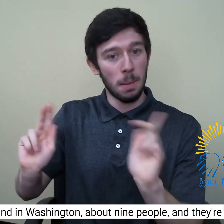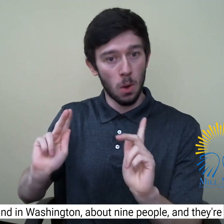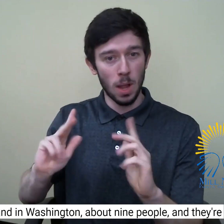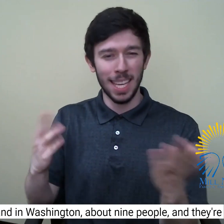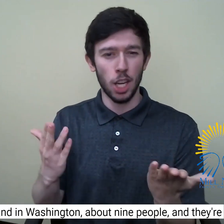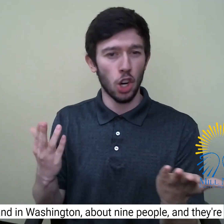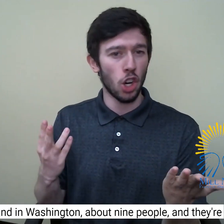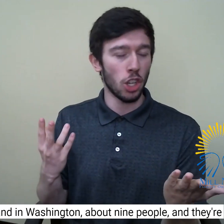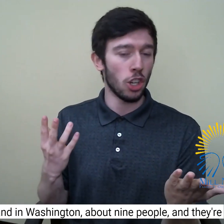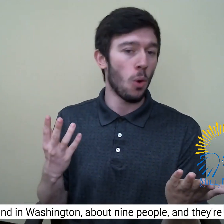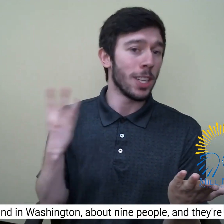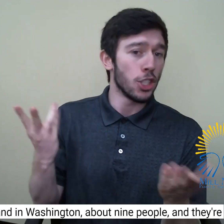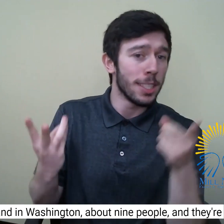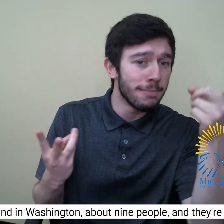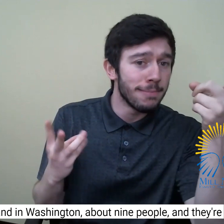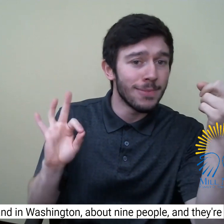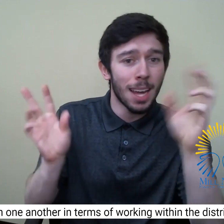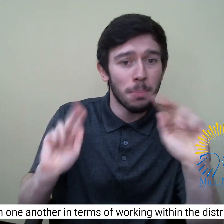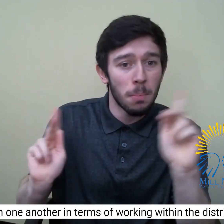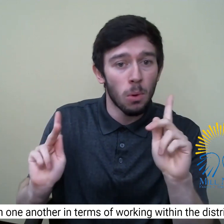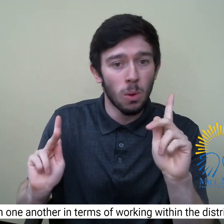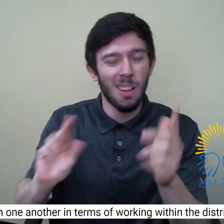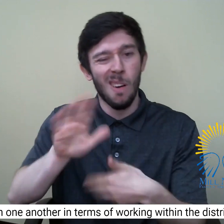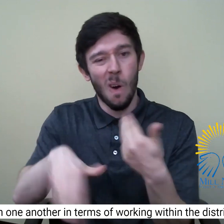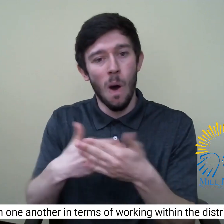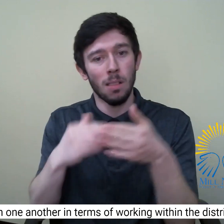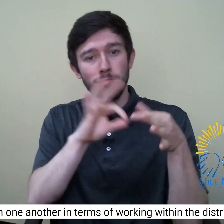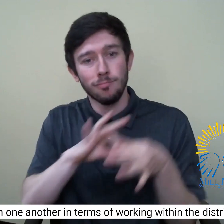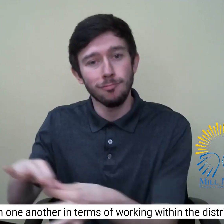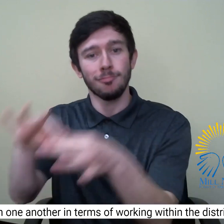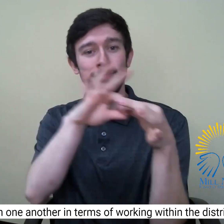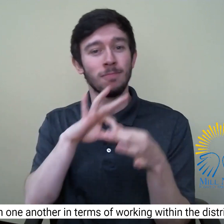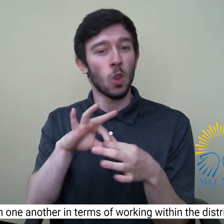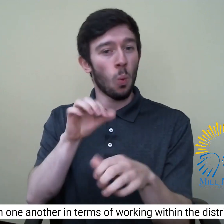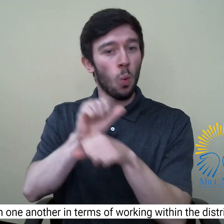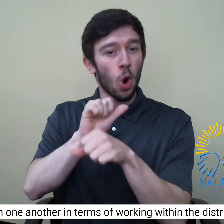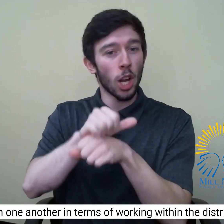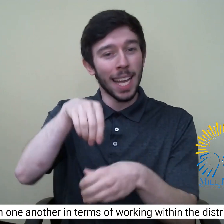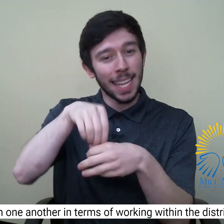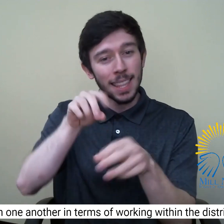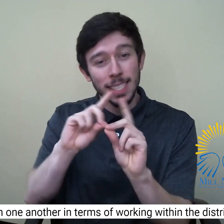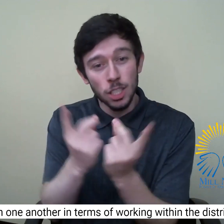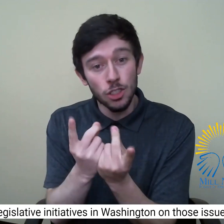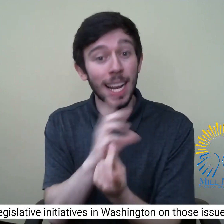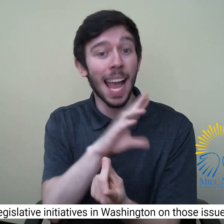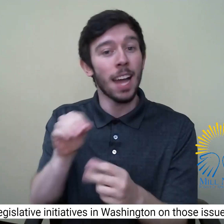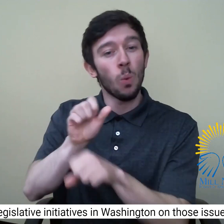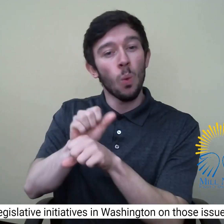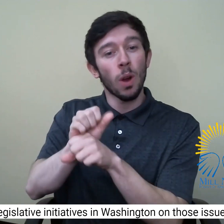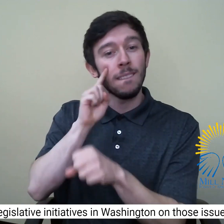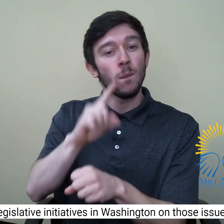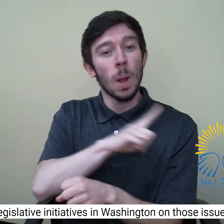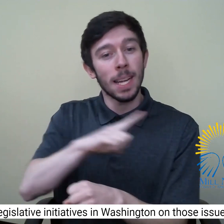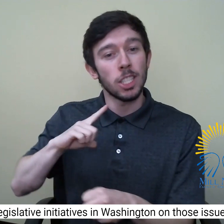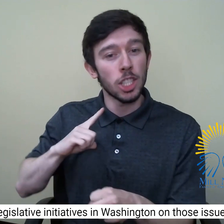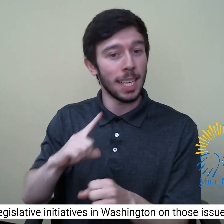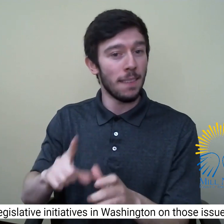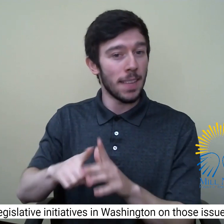Washington about 9 people, and they're roughly correlated with one another in terms of working within the district and then working on legislative